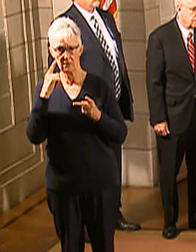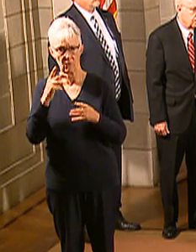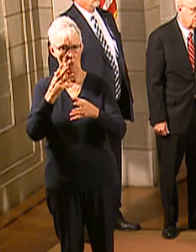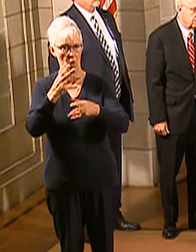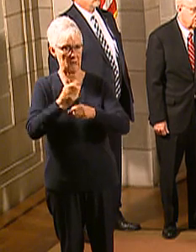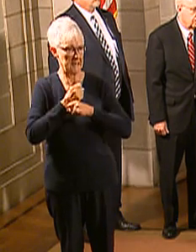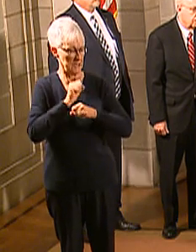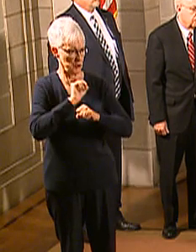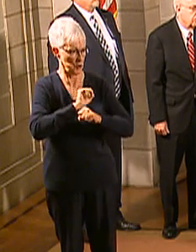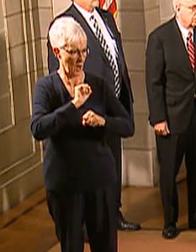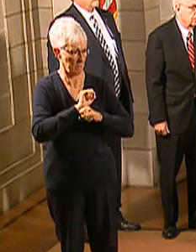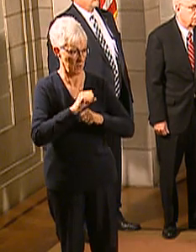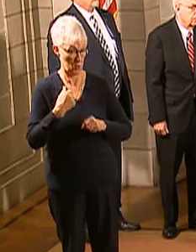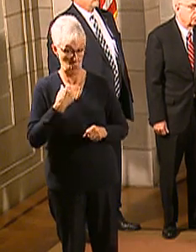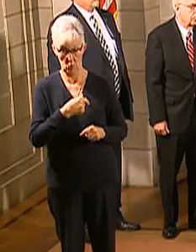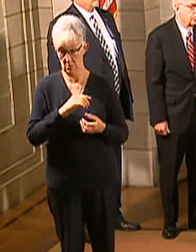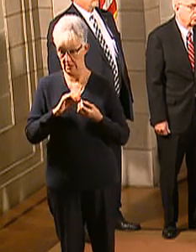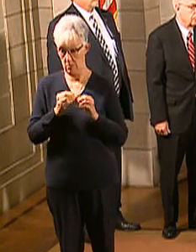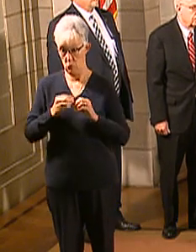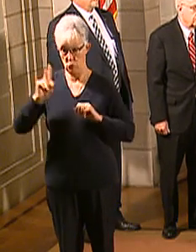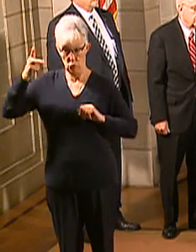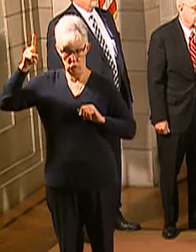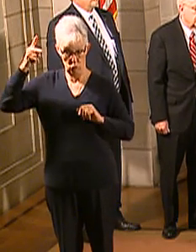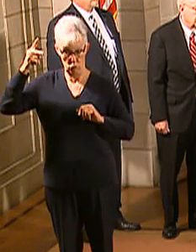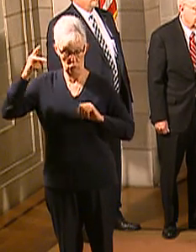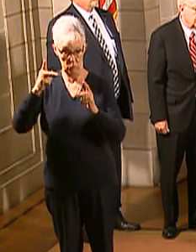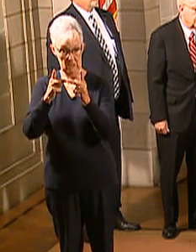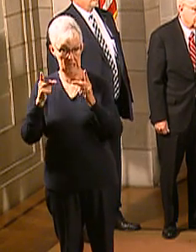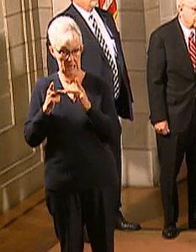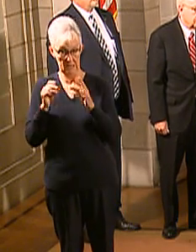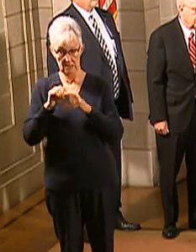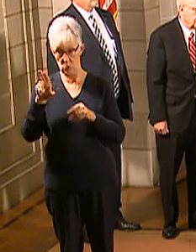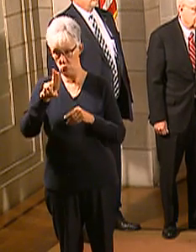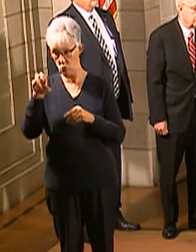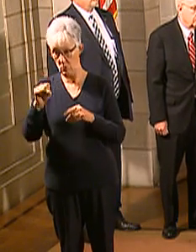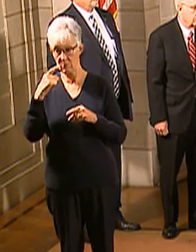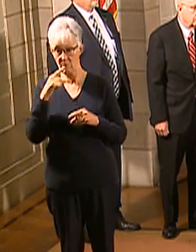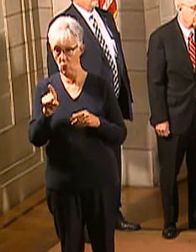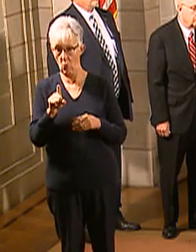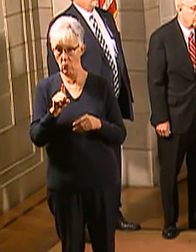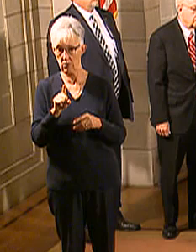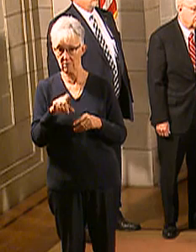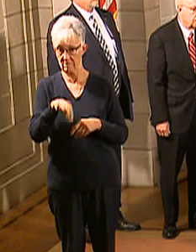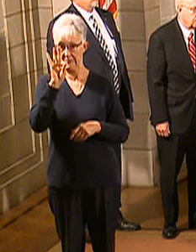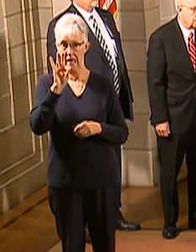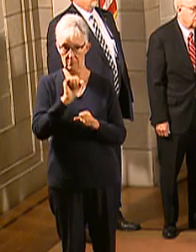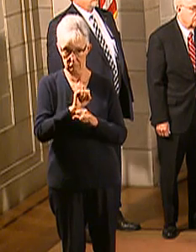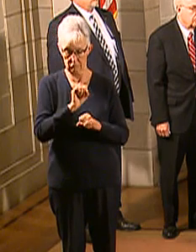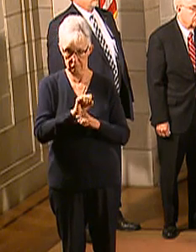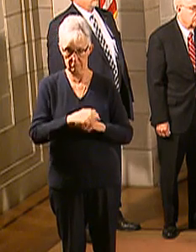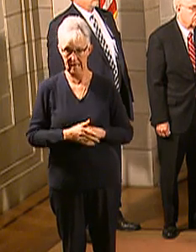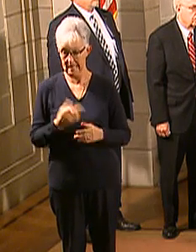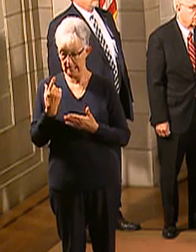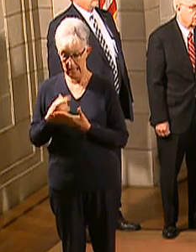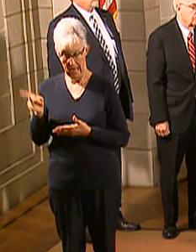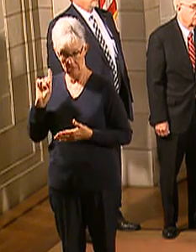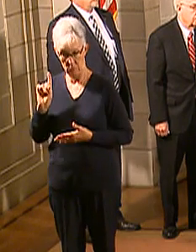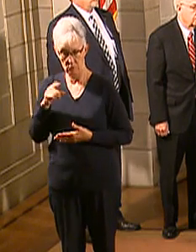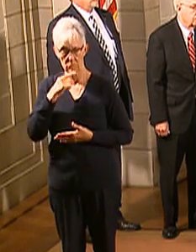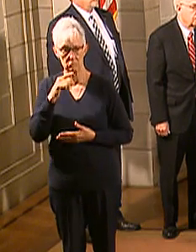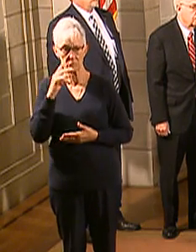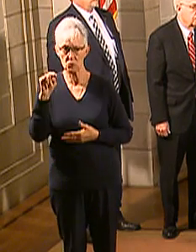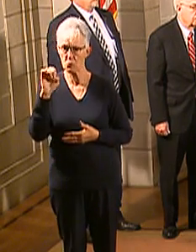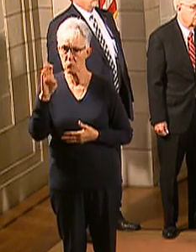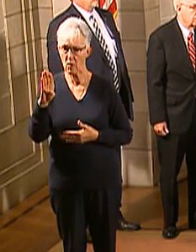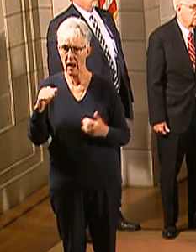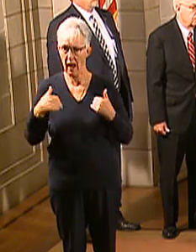Hub ranks us the #2 best place to get a job. Last week, we were able to announce that Nebraska set a